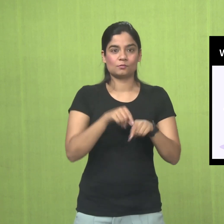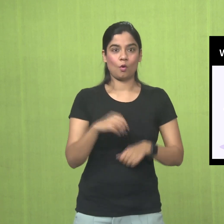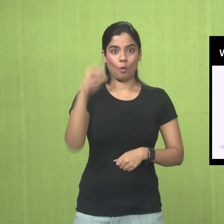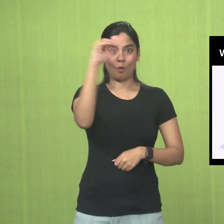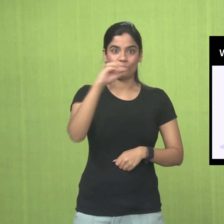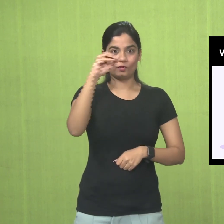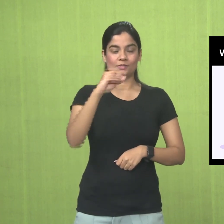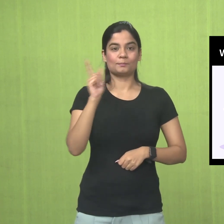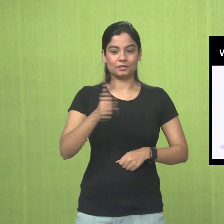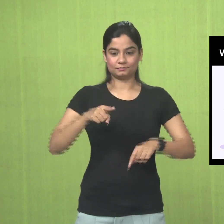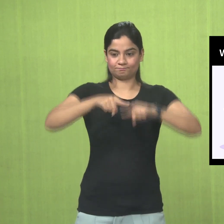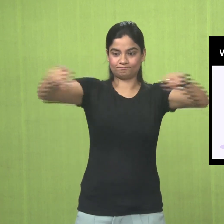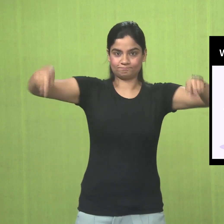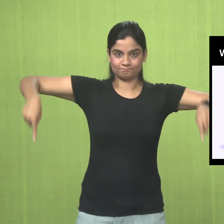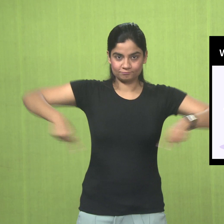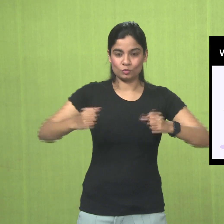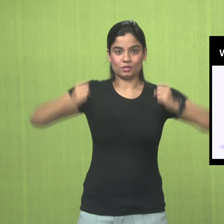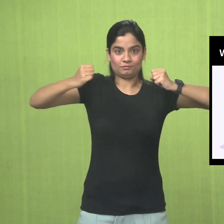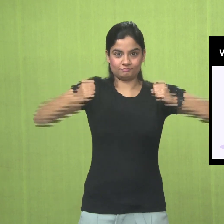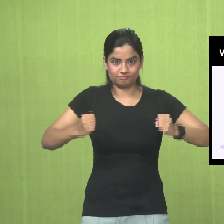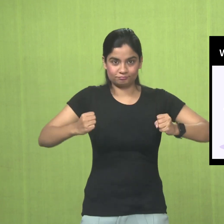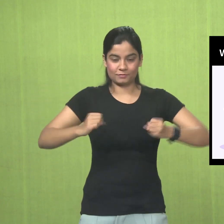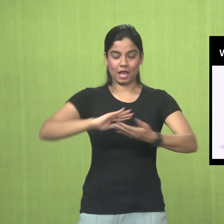a laptop, a lamp, internet, etc.